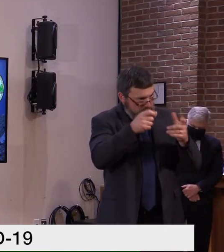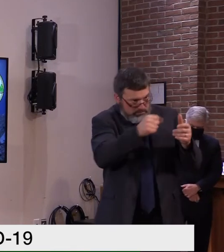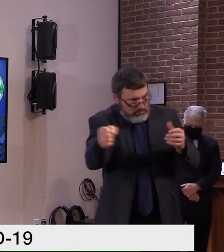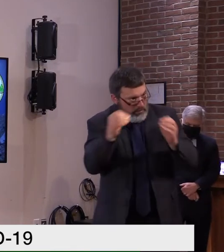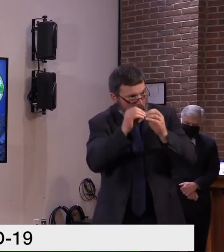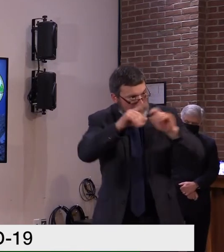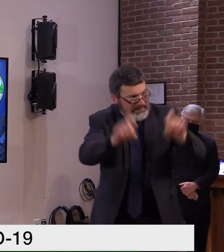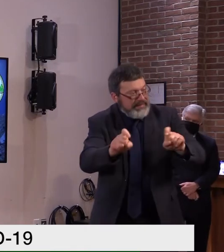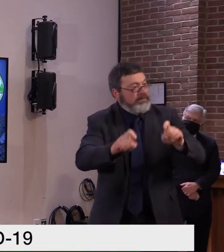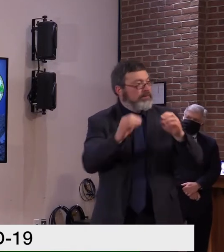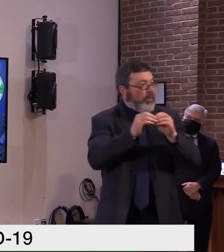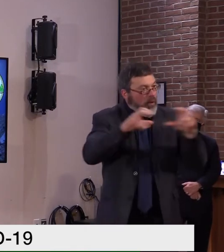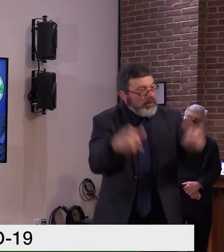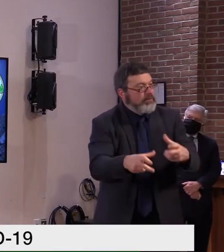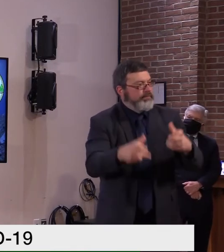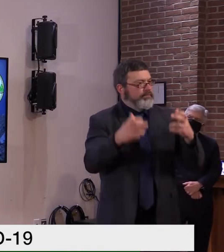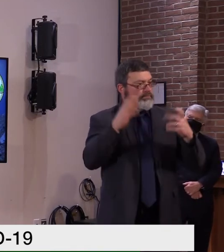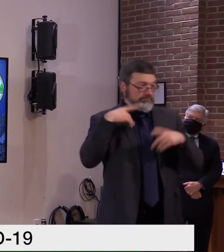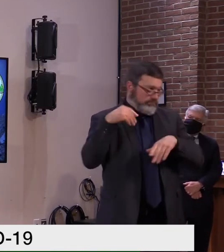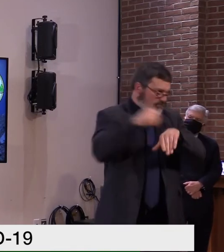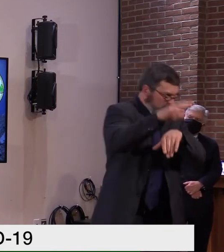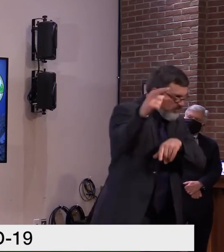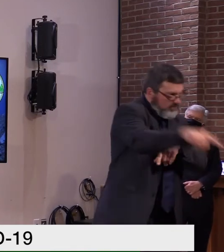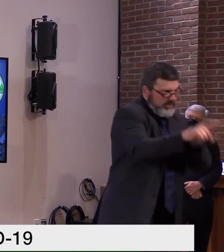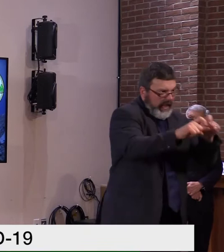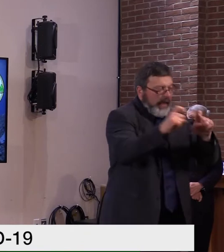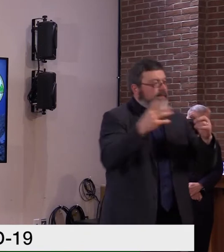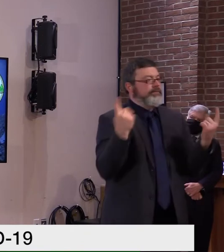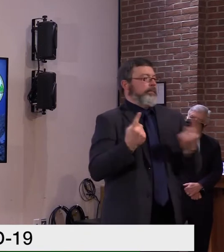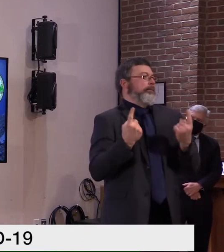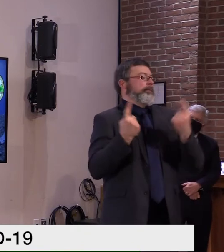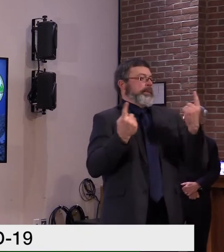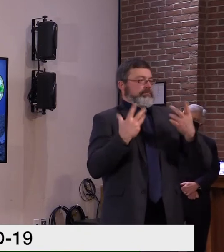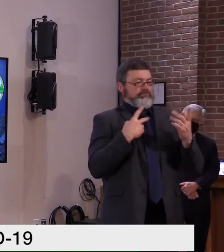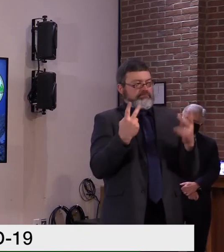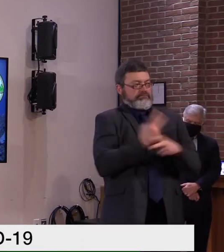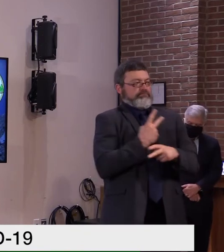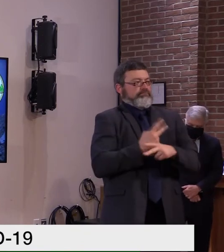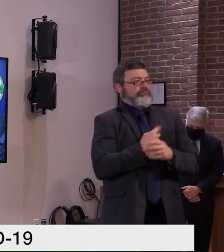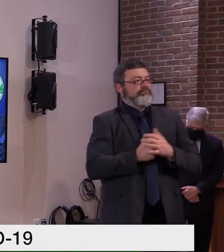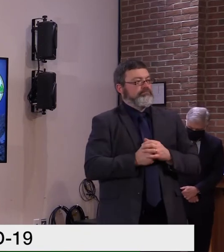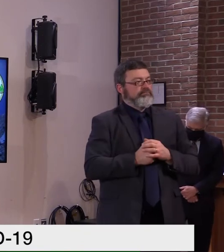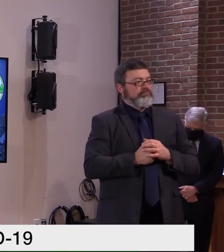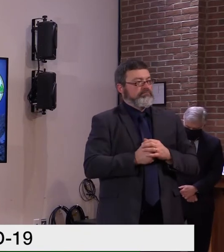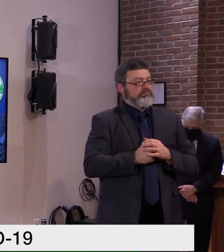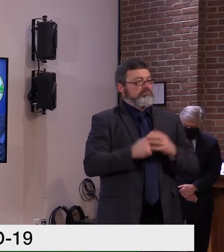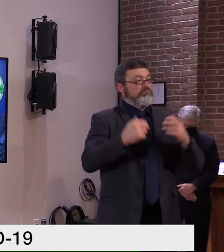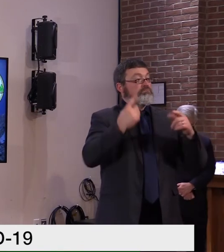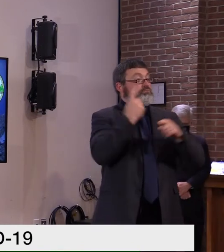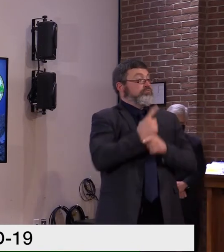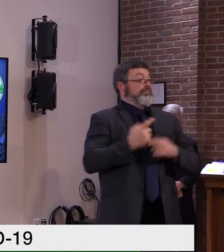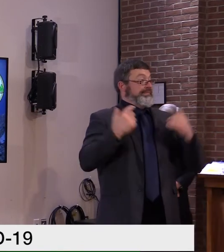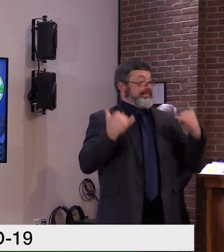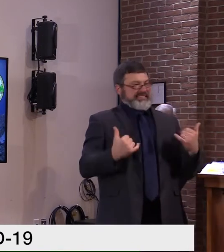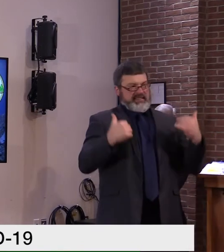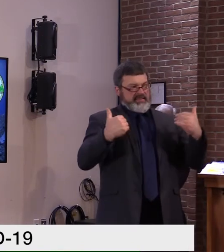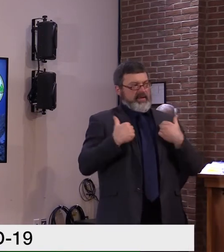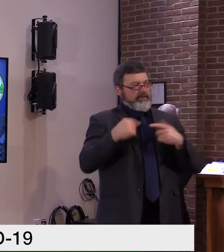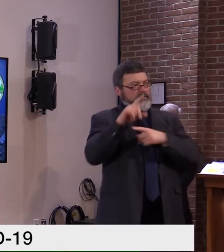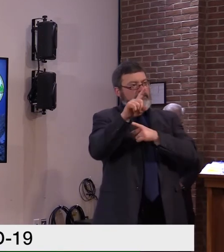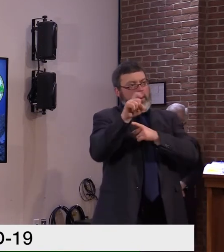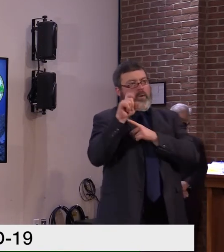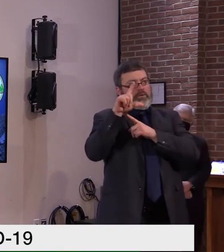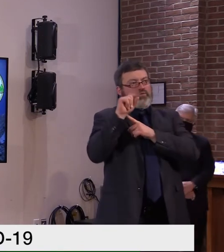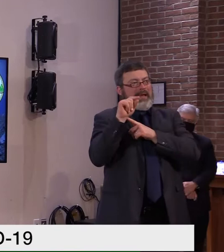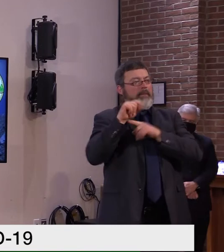impact right now, as you heard, is minimal. About 120 cases that are considered probable will be included in our total